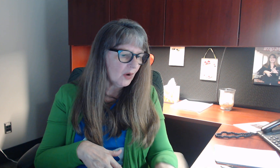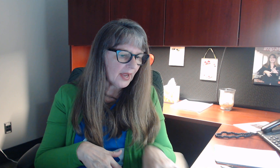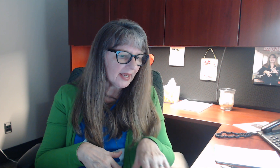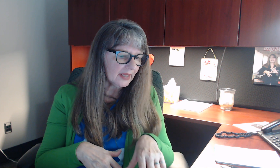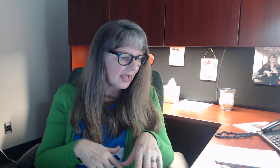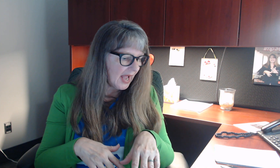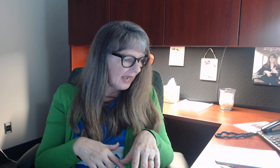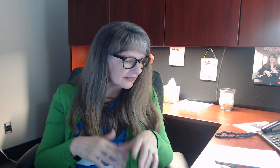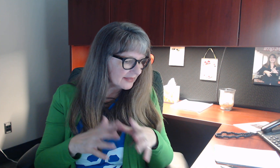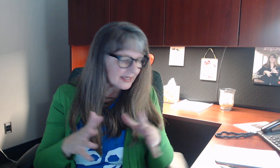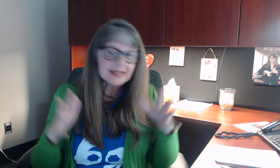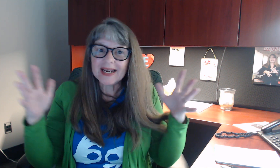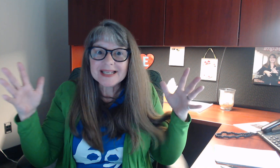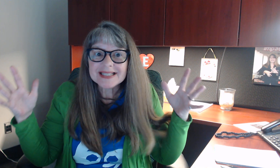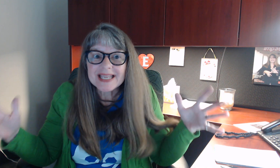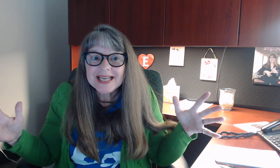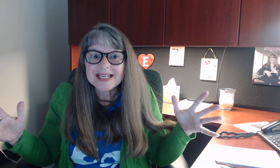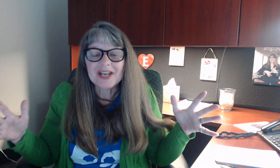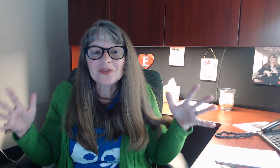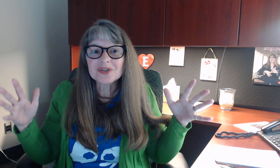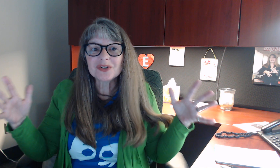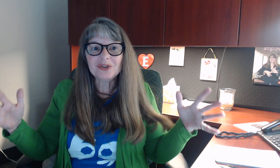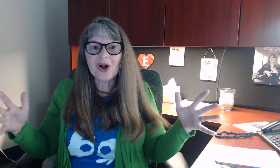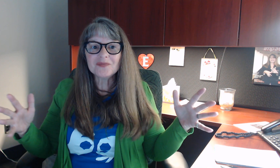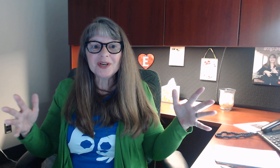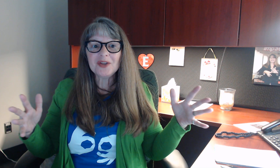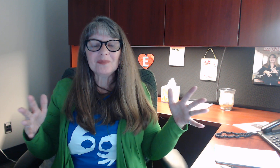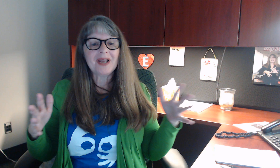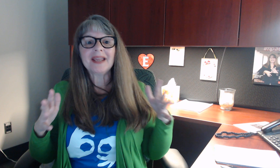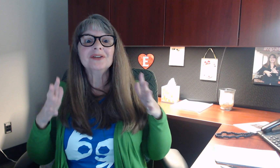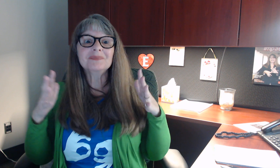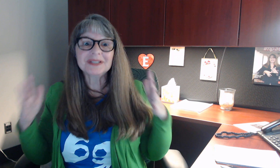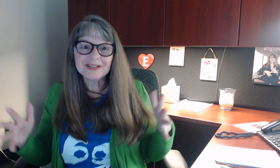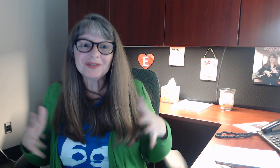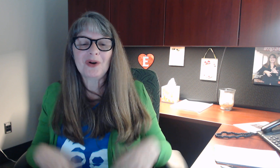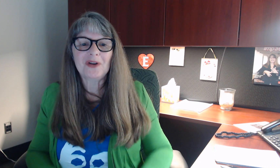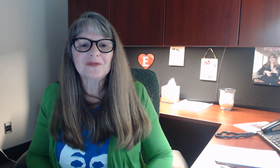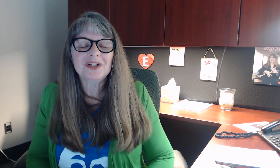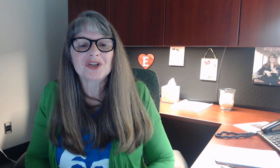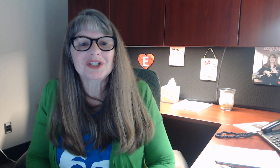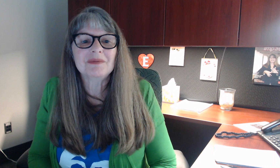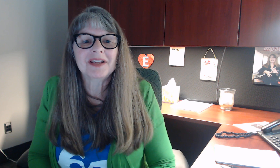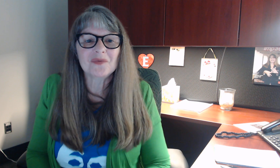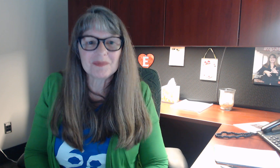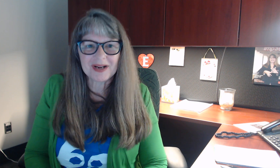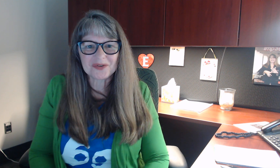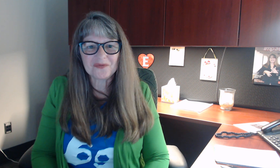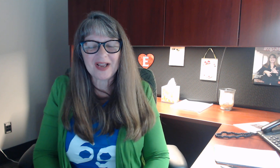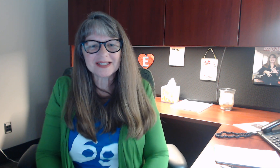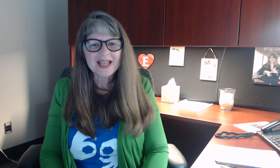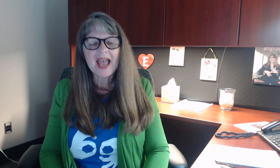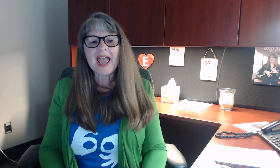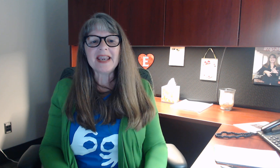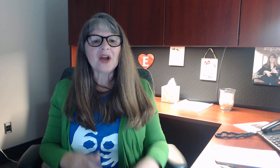Okay, I think that is it. I know this is a long video, but I couldn't believe that we already finished. It seemed like it went by so fast. And